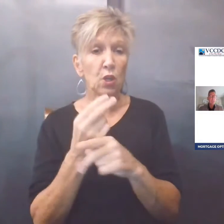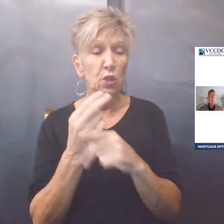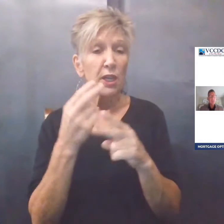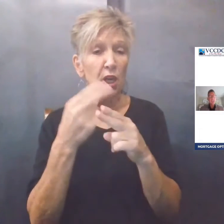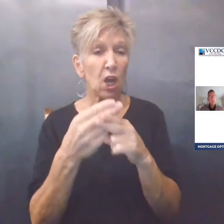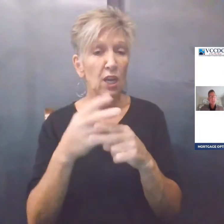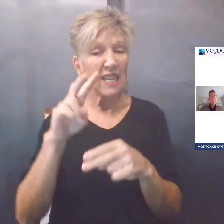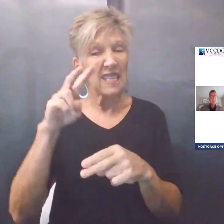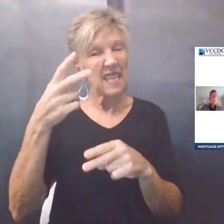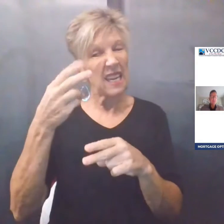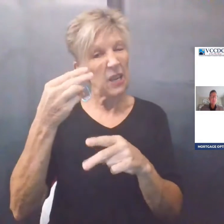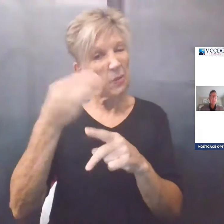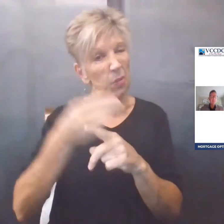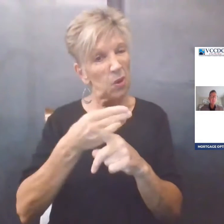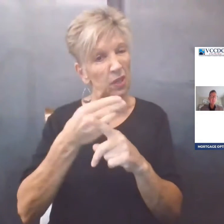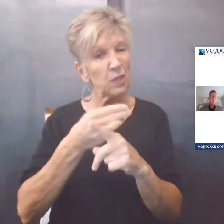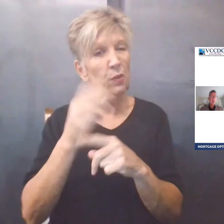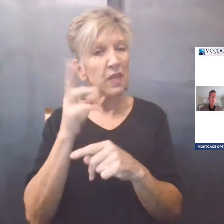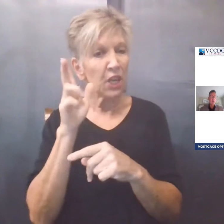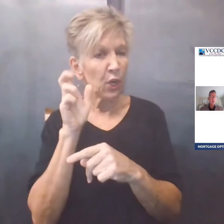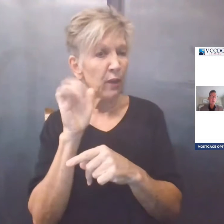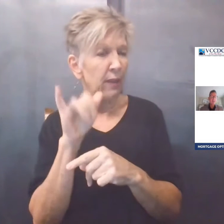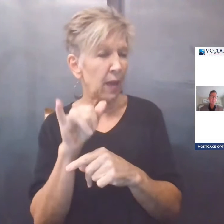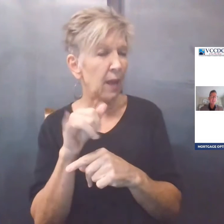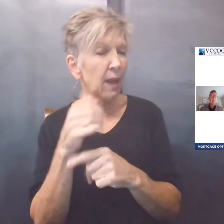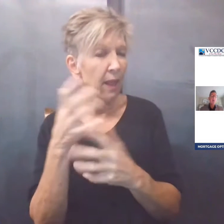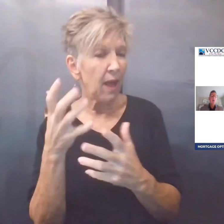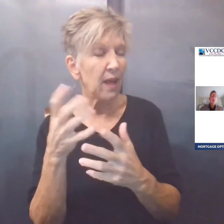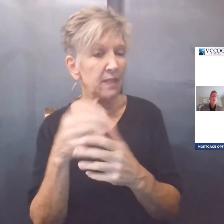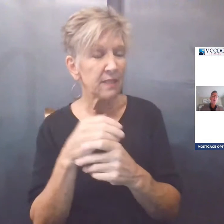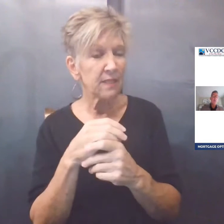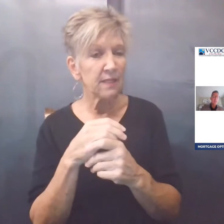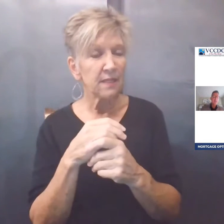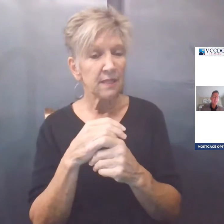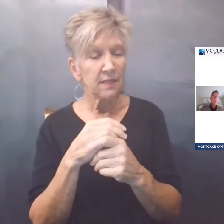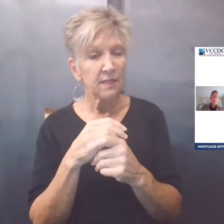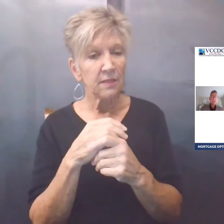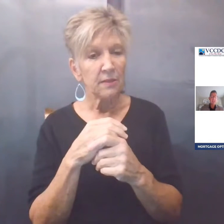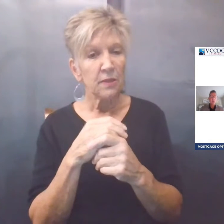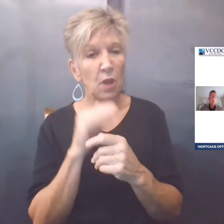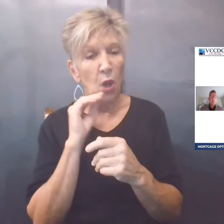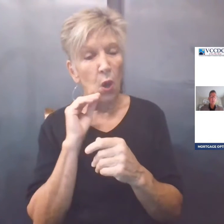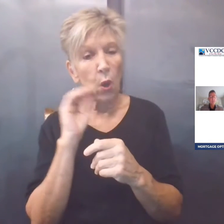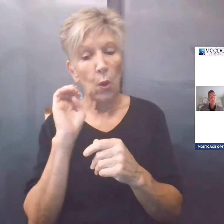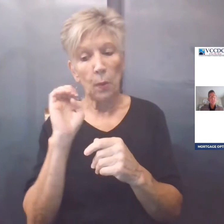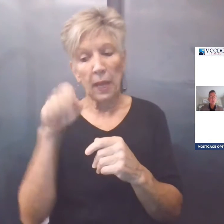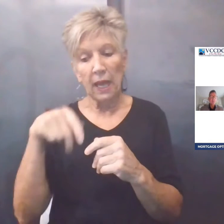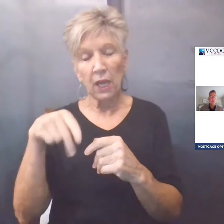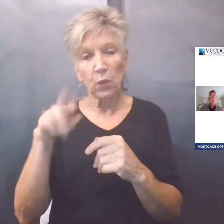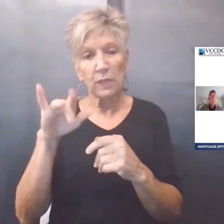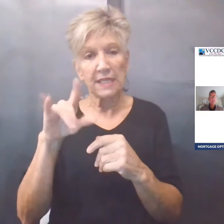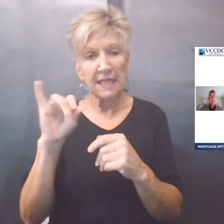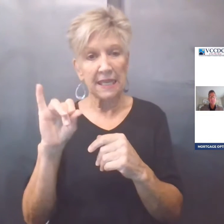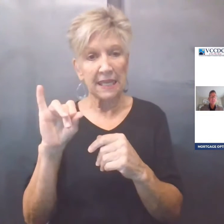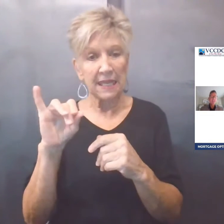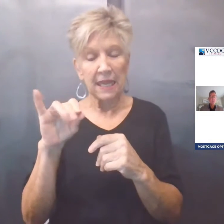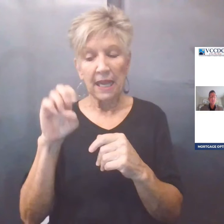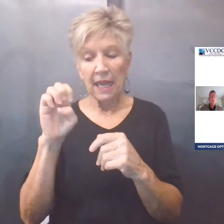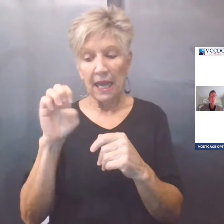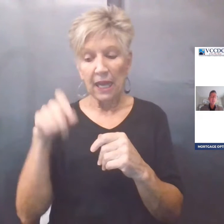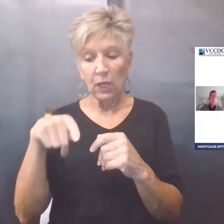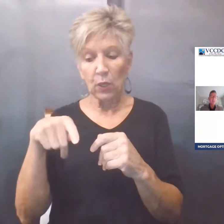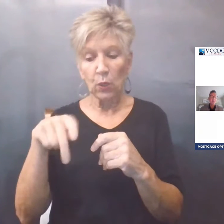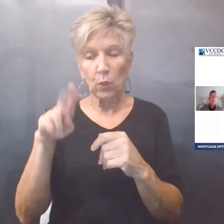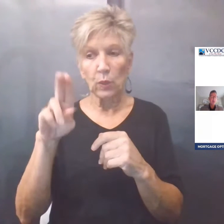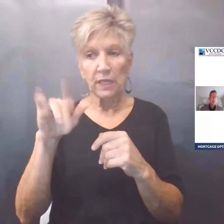second mortgage. You'll hear that term kind of used a lot with regards to home equity loan, Heloc, but this is sort of the